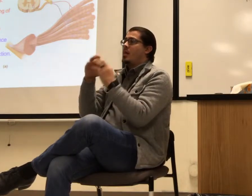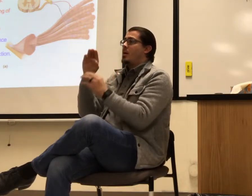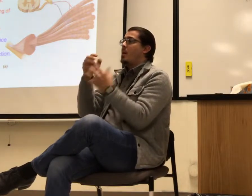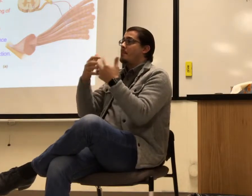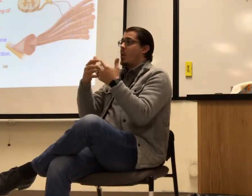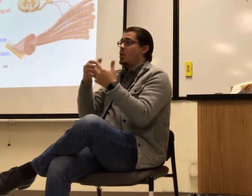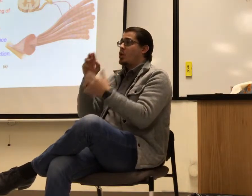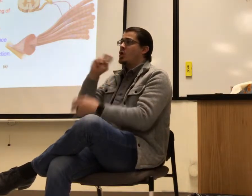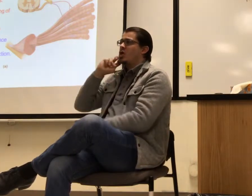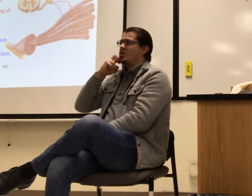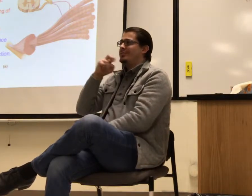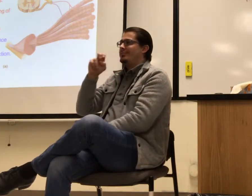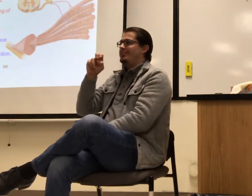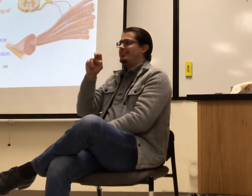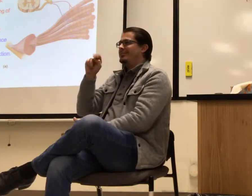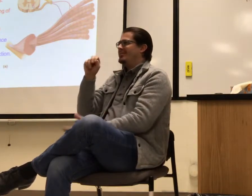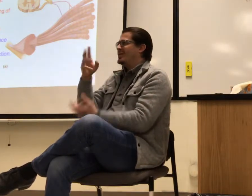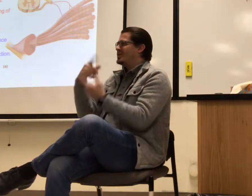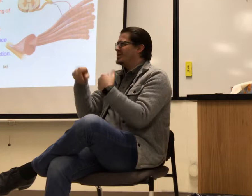neuron.